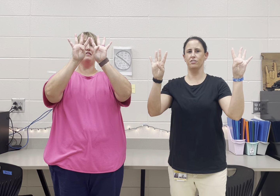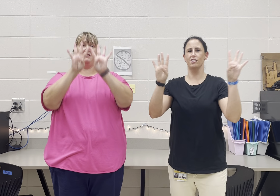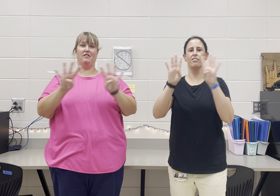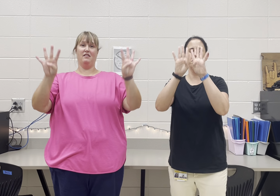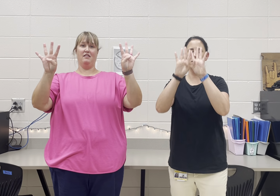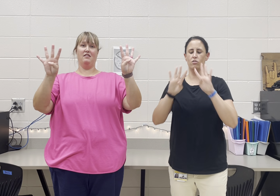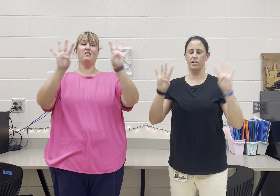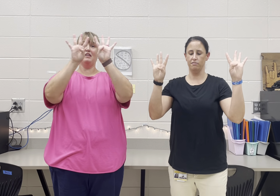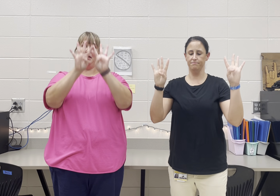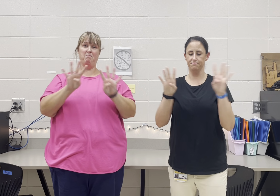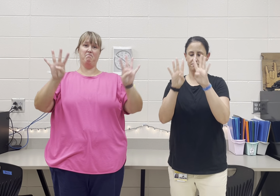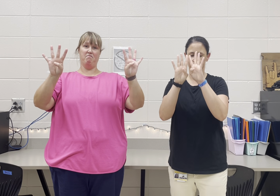For the menorah.